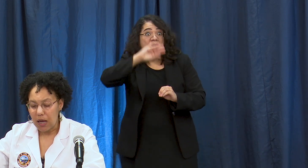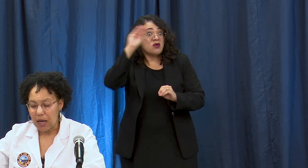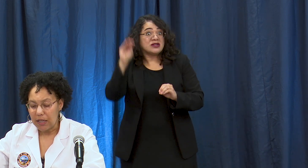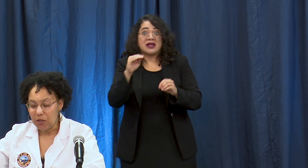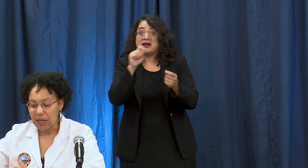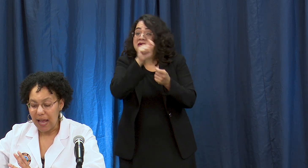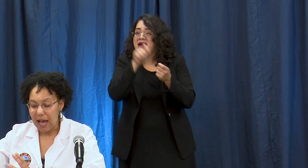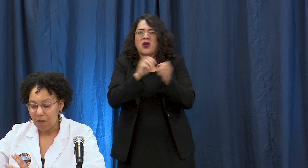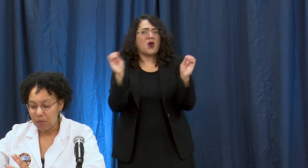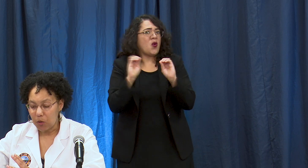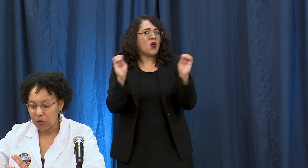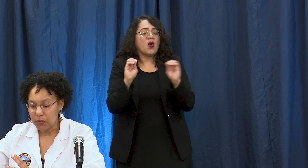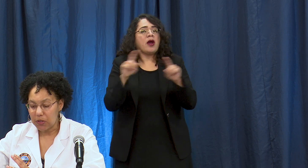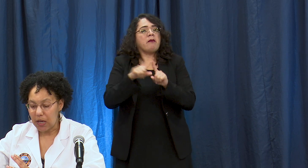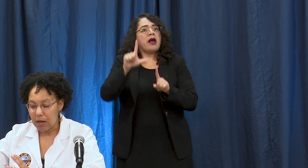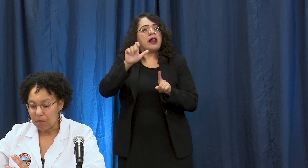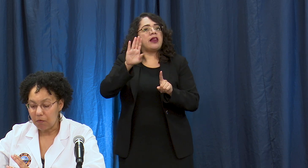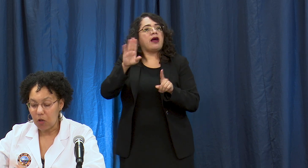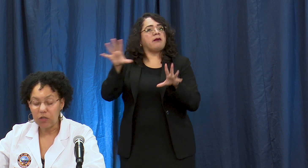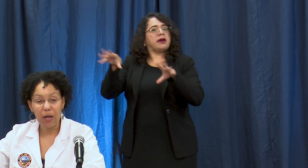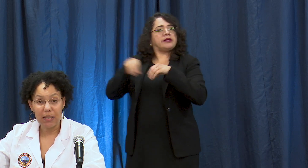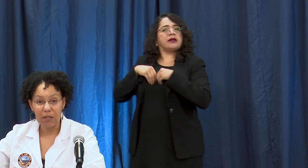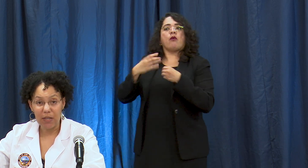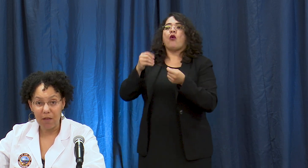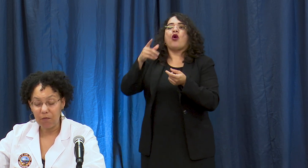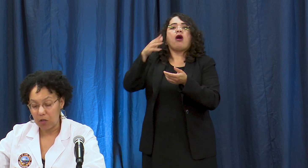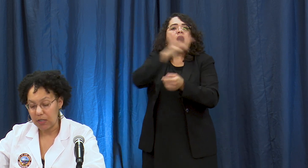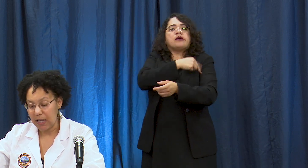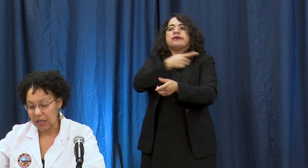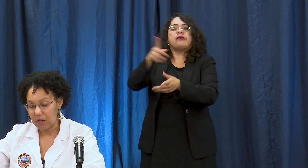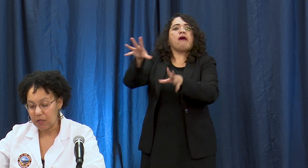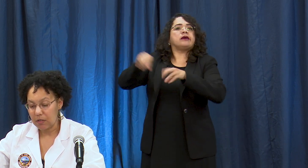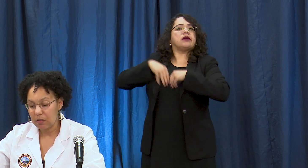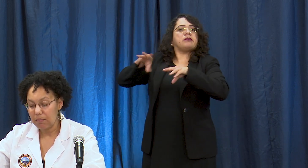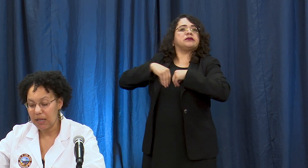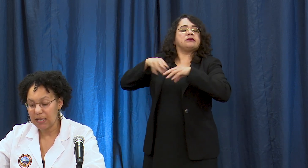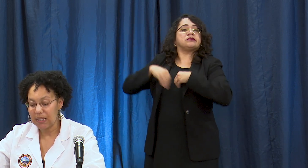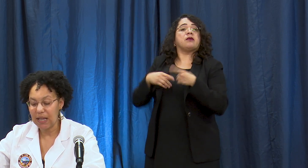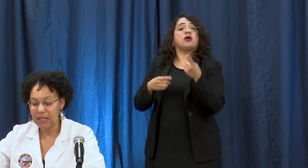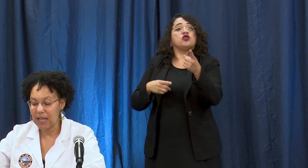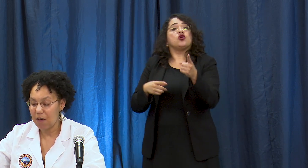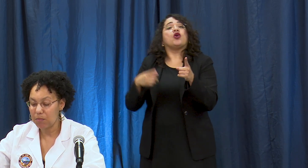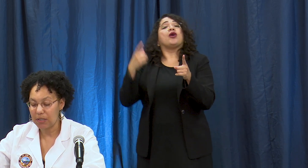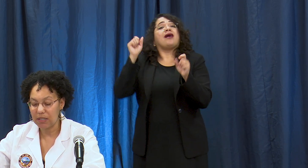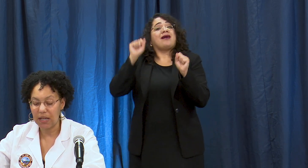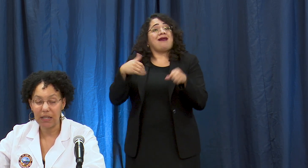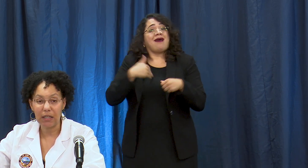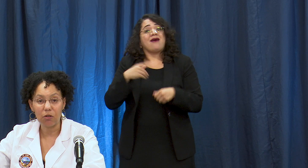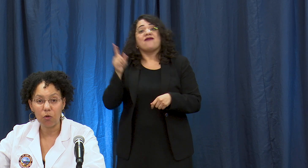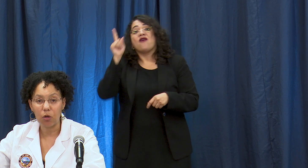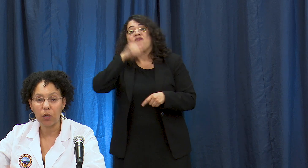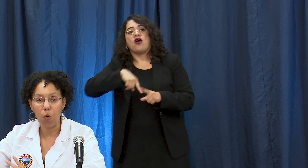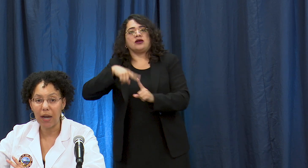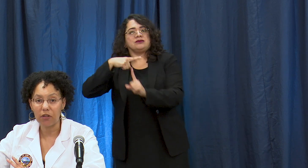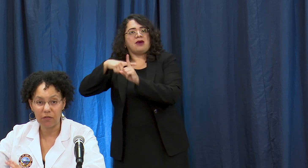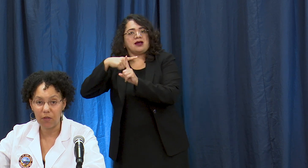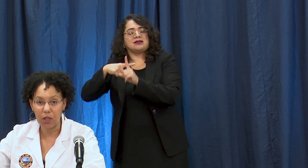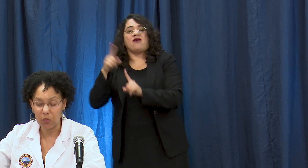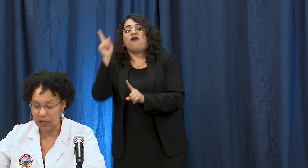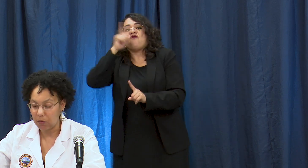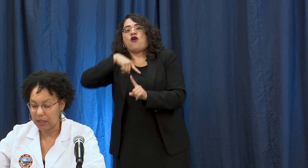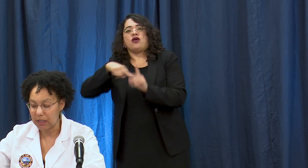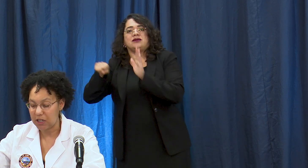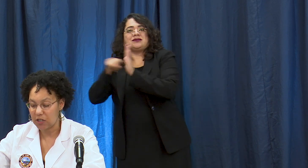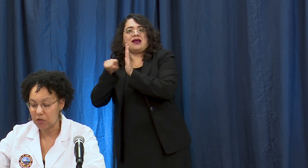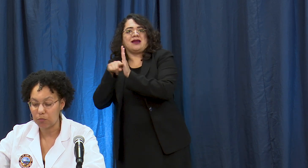So you can have both false positives and false negatives because the tests haven't been studied or required to